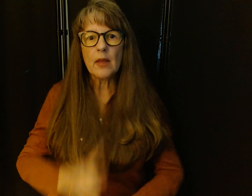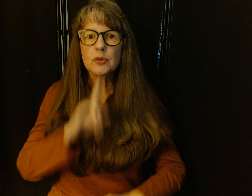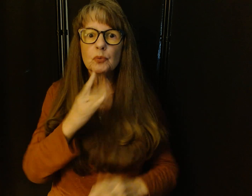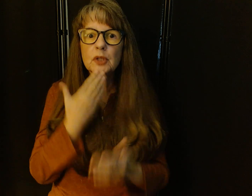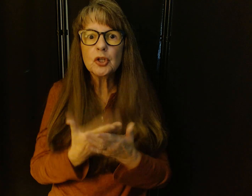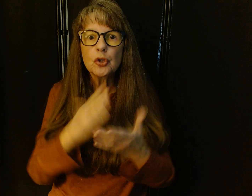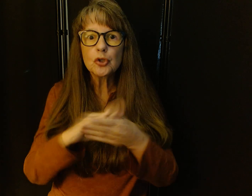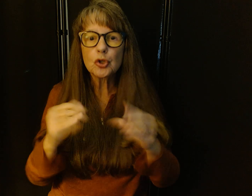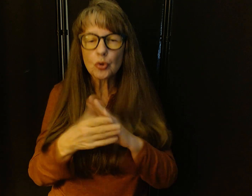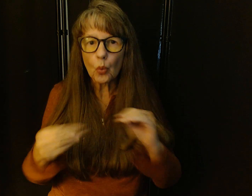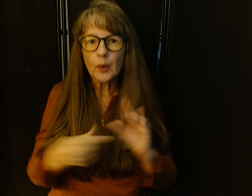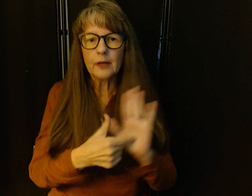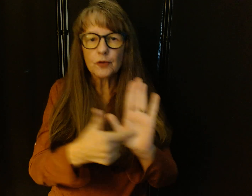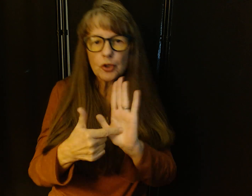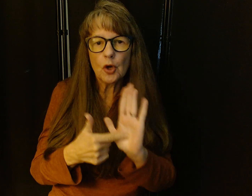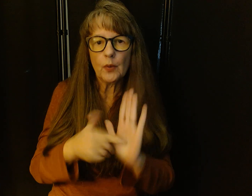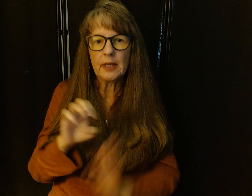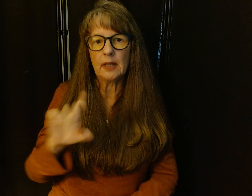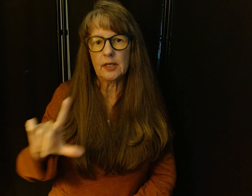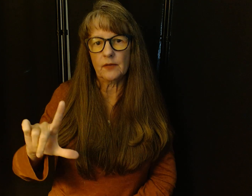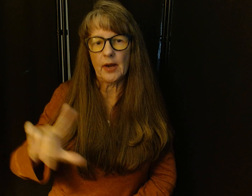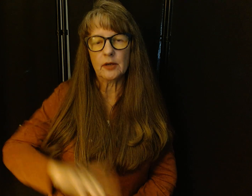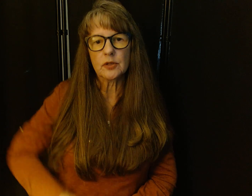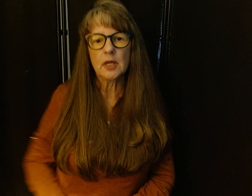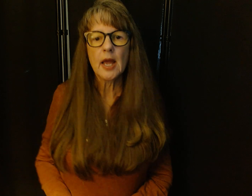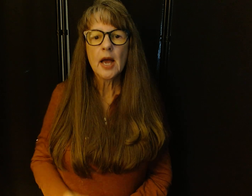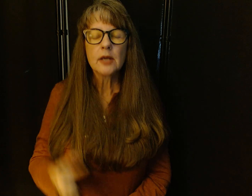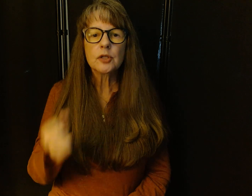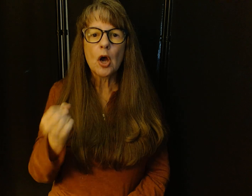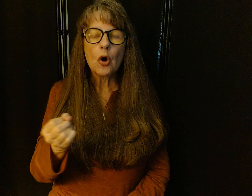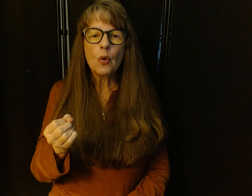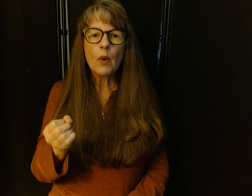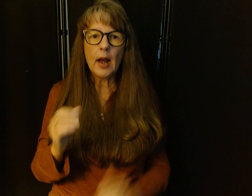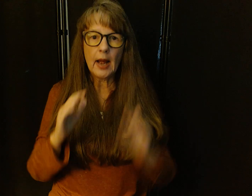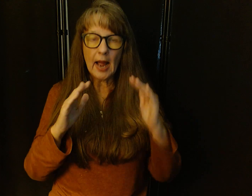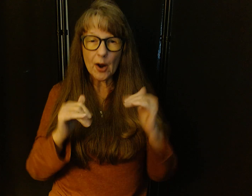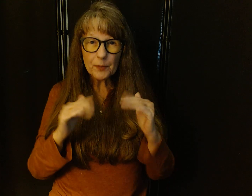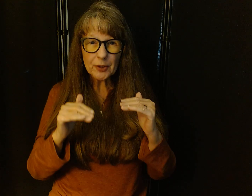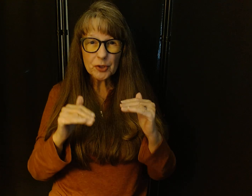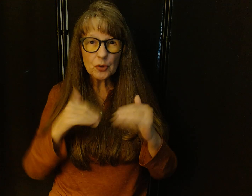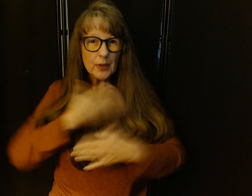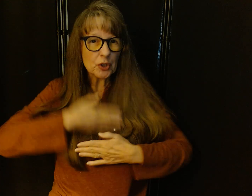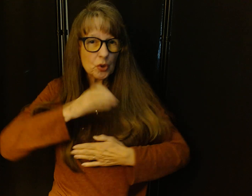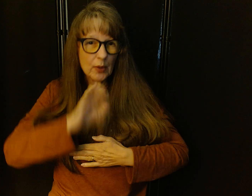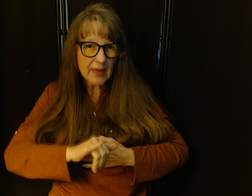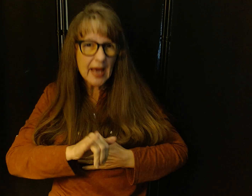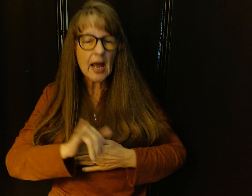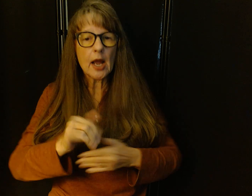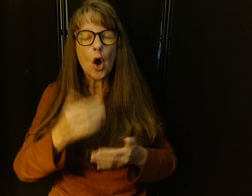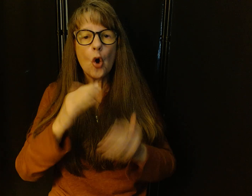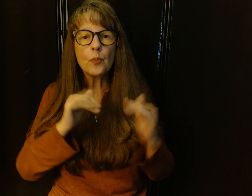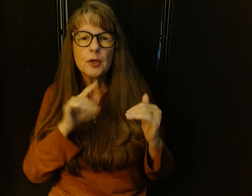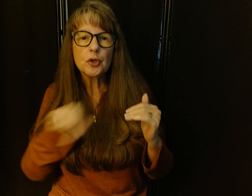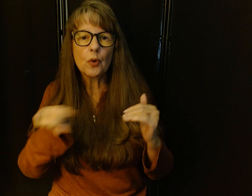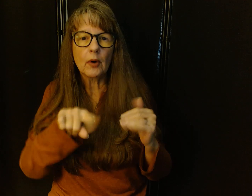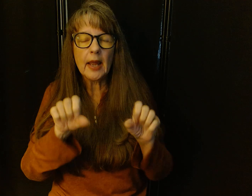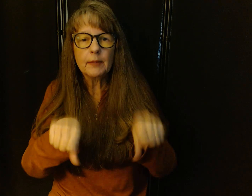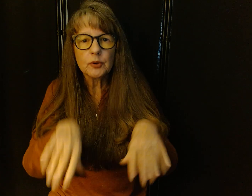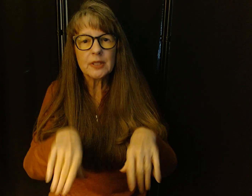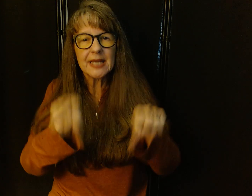a really good story of showing classifiers. So I hope that you enjoy that. I hope that you are able to take